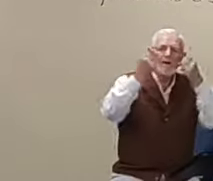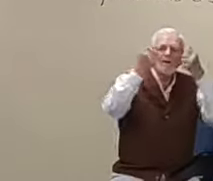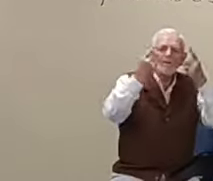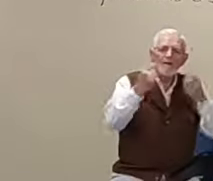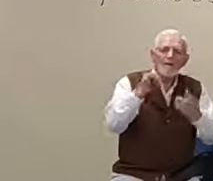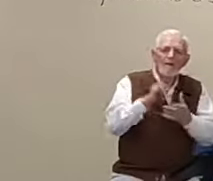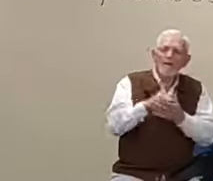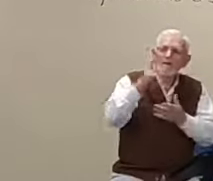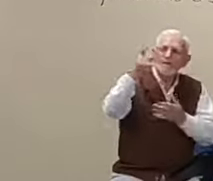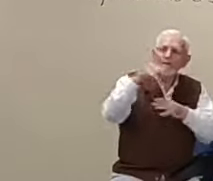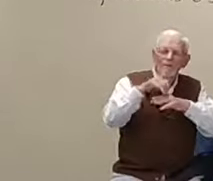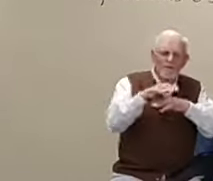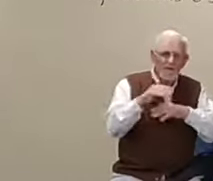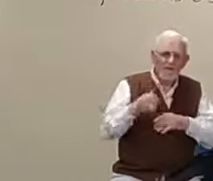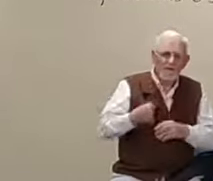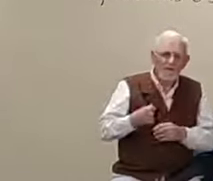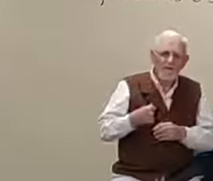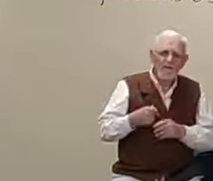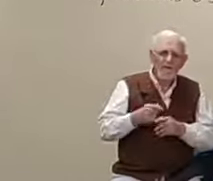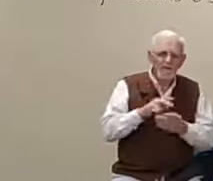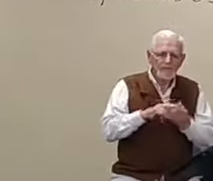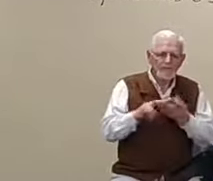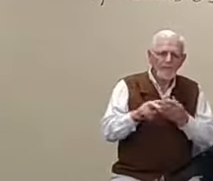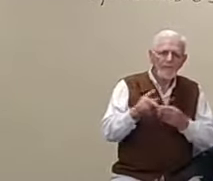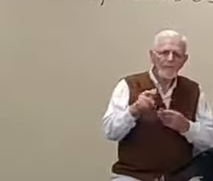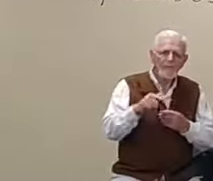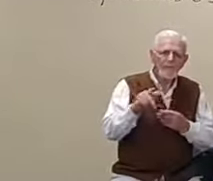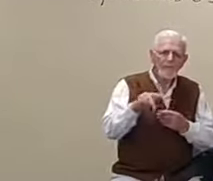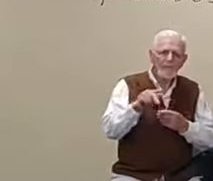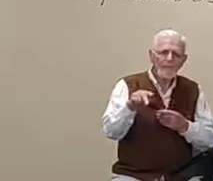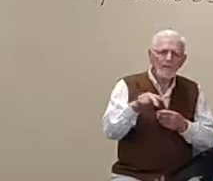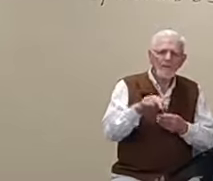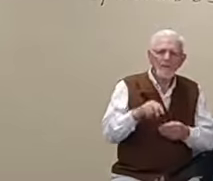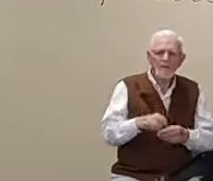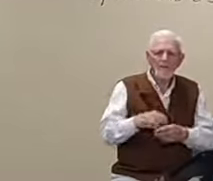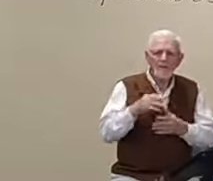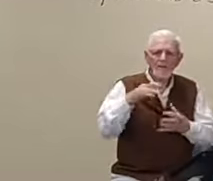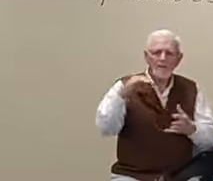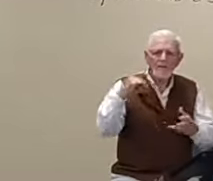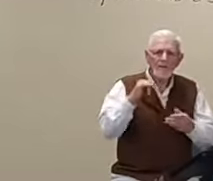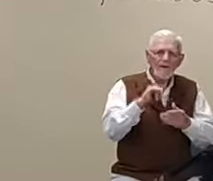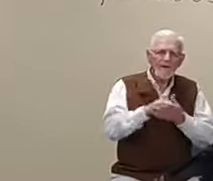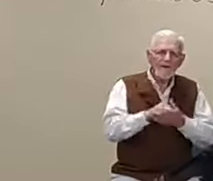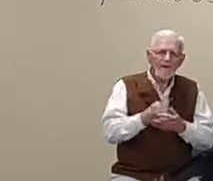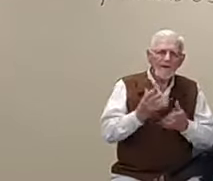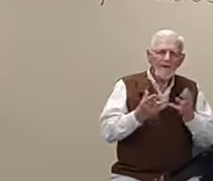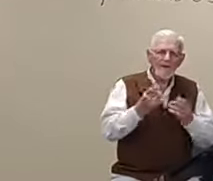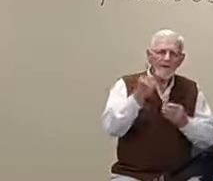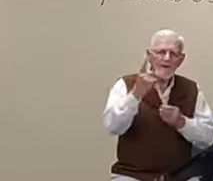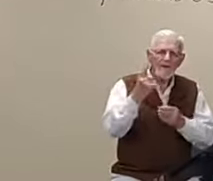me. Verse 22, and the glory which thou gavest me I have given them, that they may be